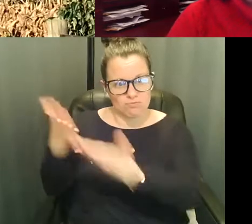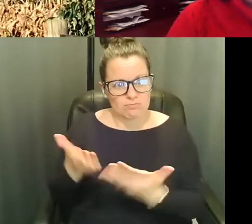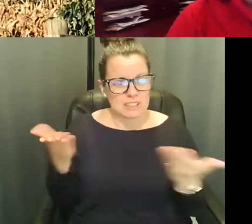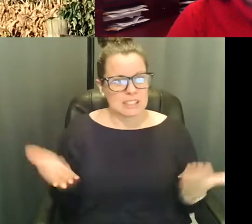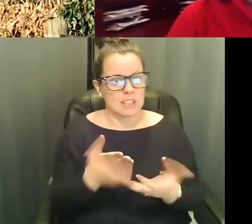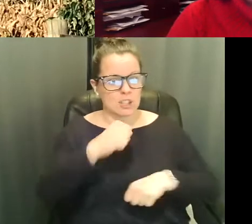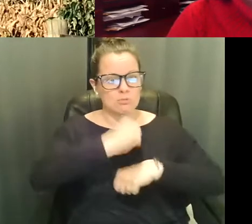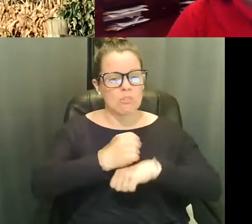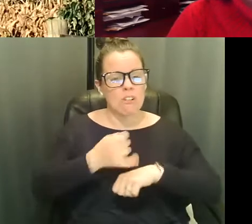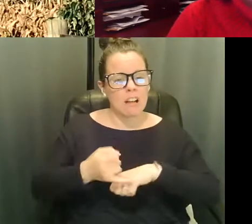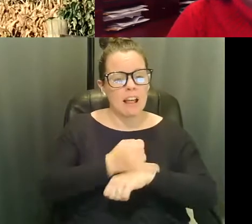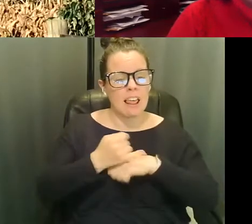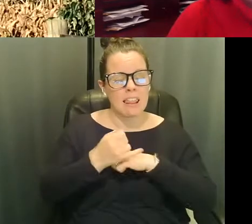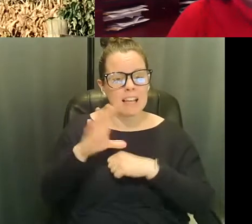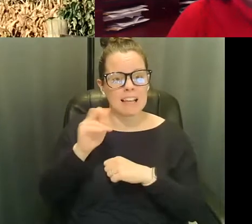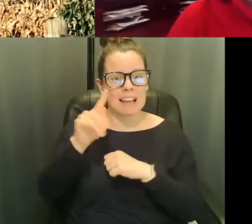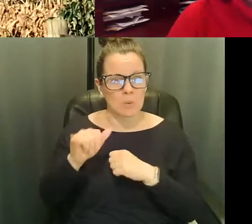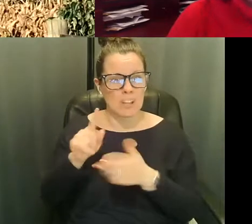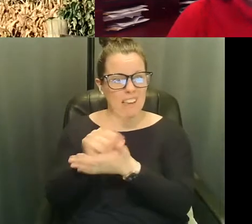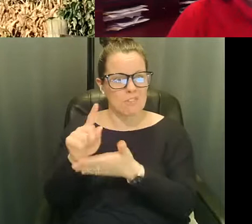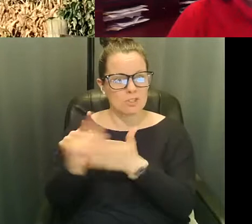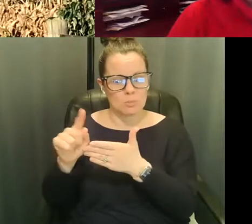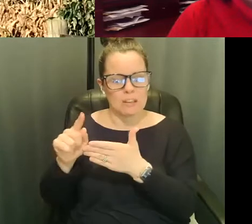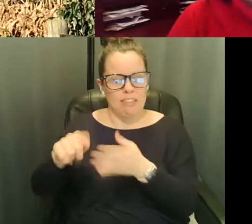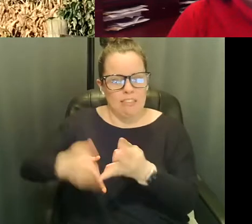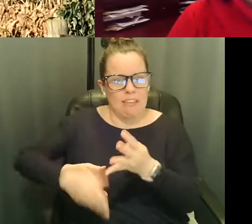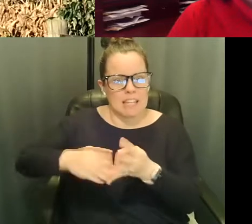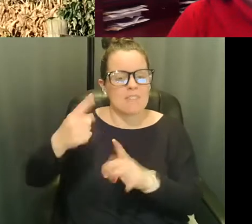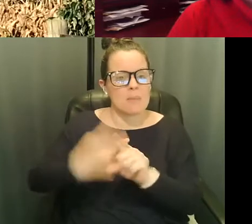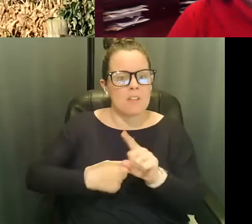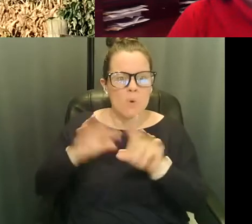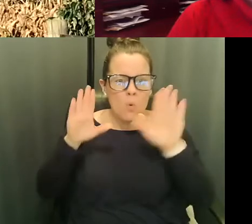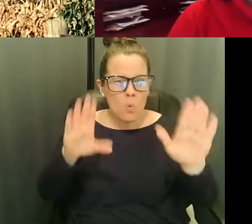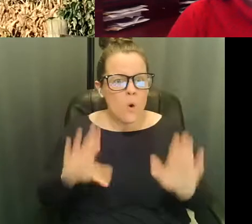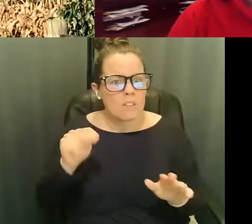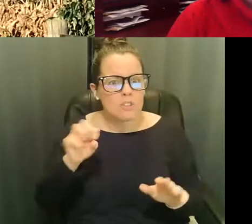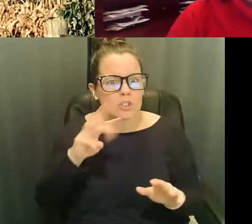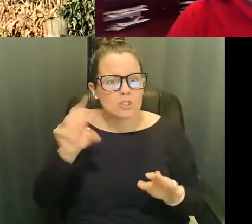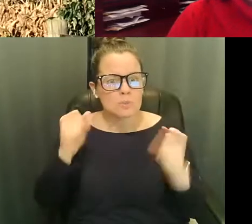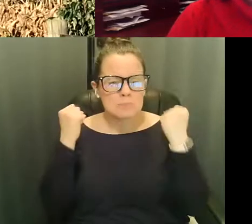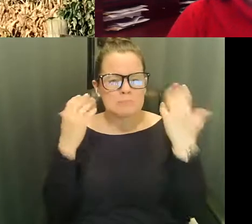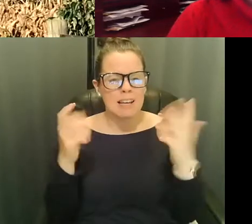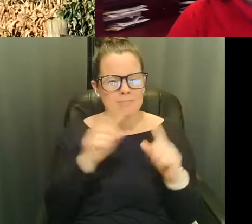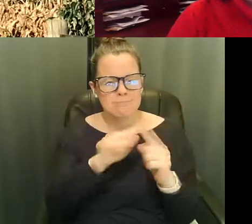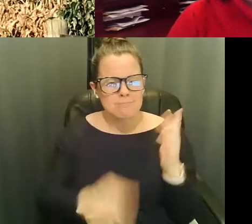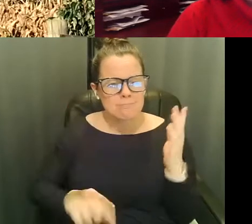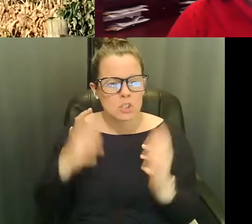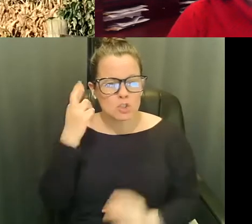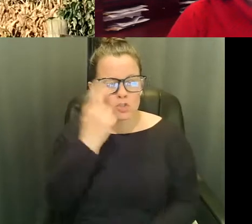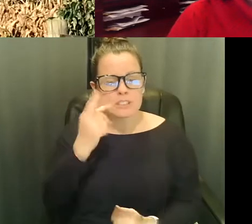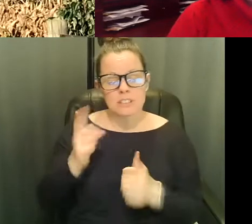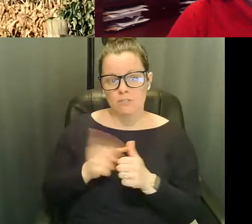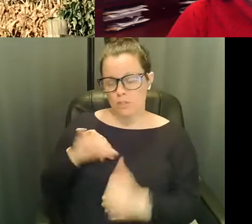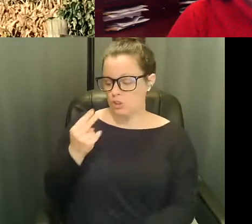County every week starting later this month. This is wonderful news for so many reasons. First, the Johnson &